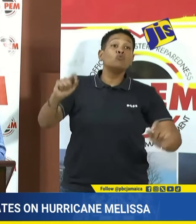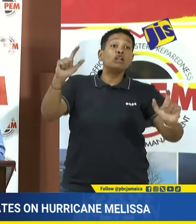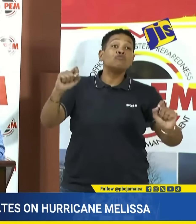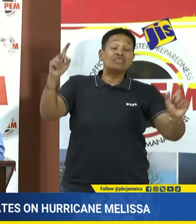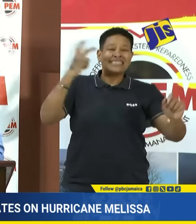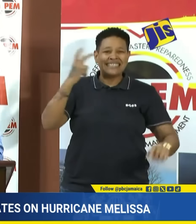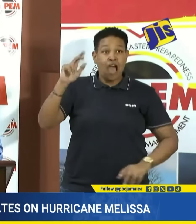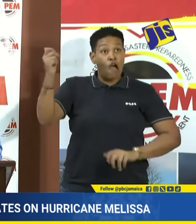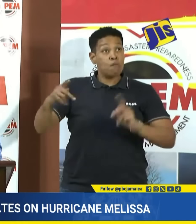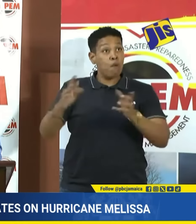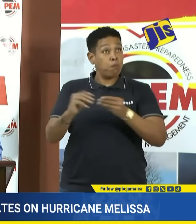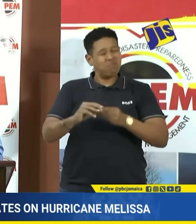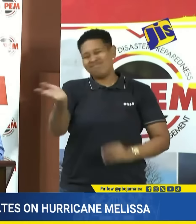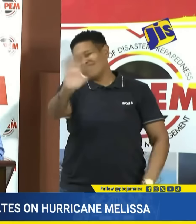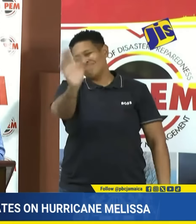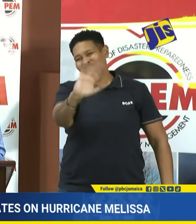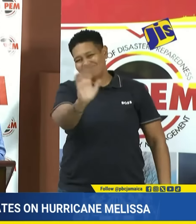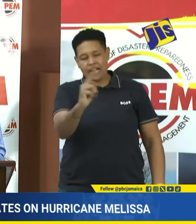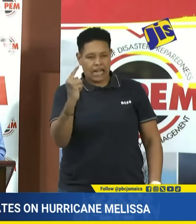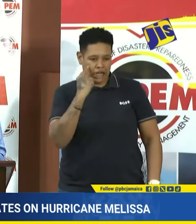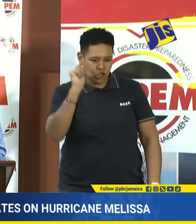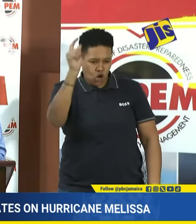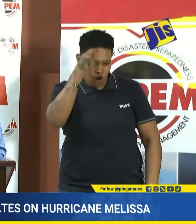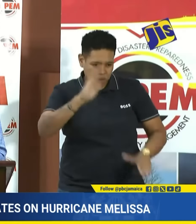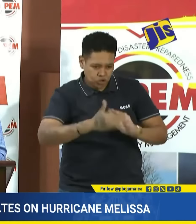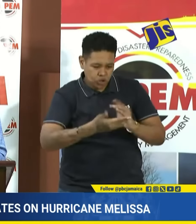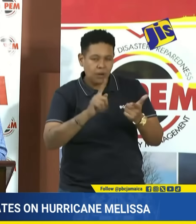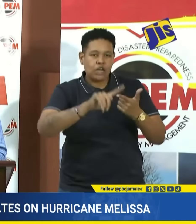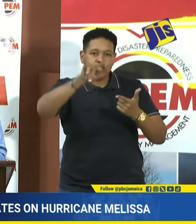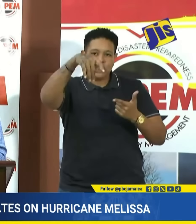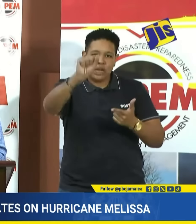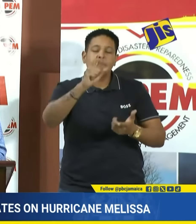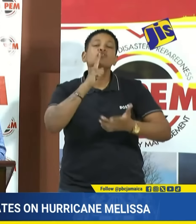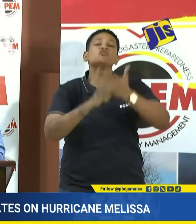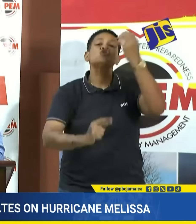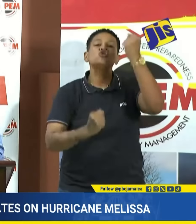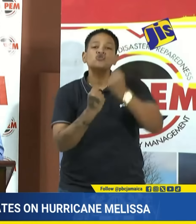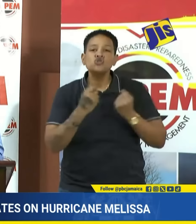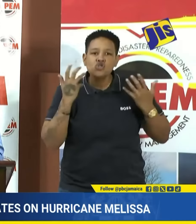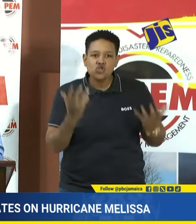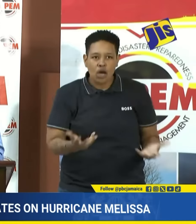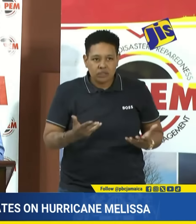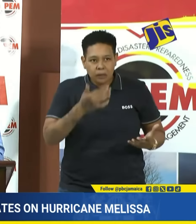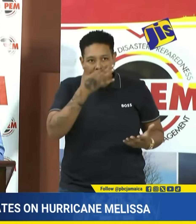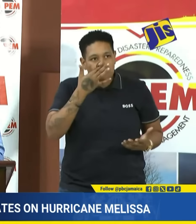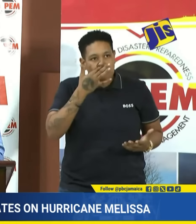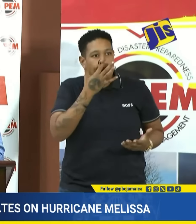releases, and Government of Jamaica trusted